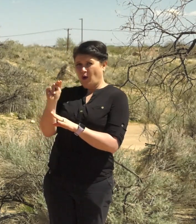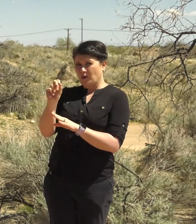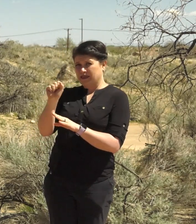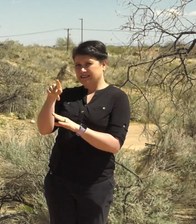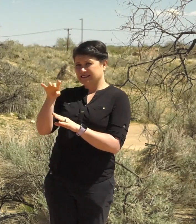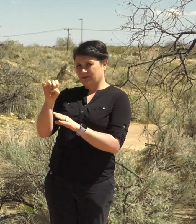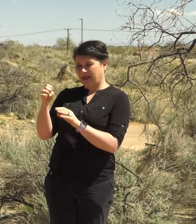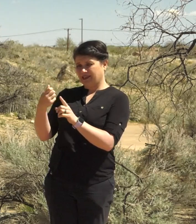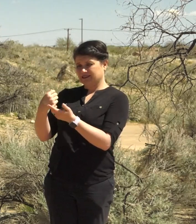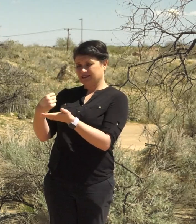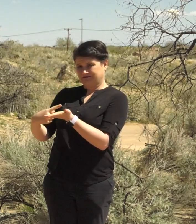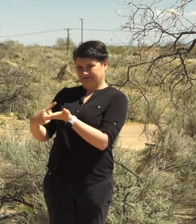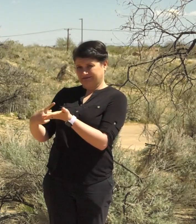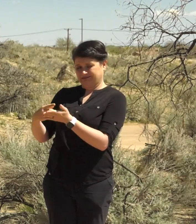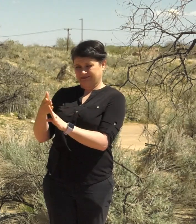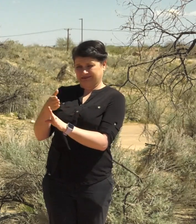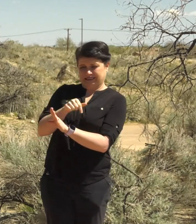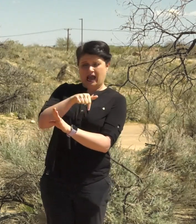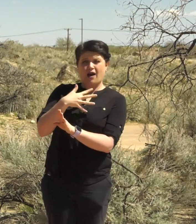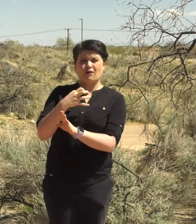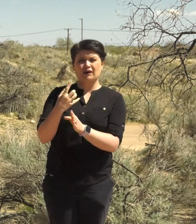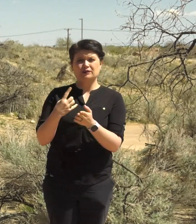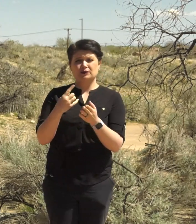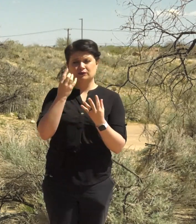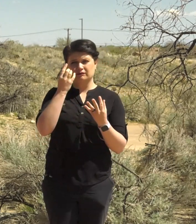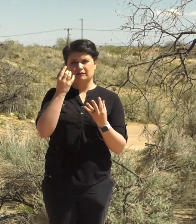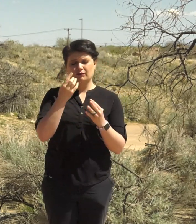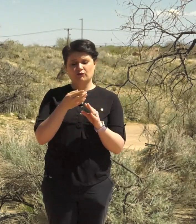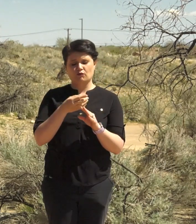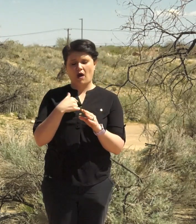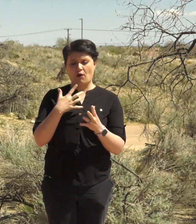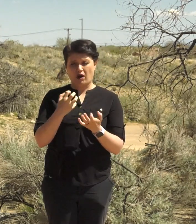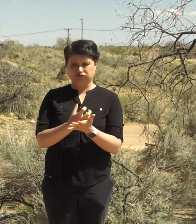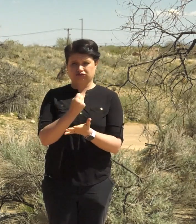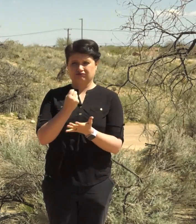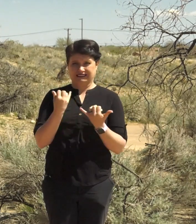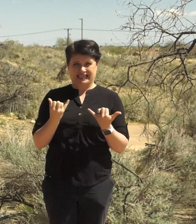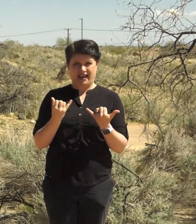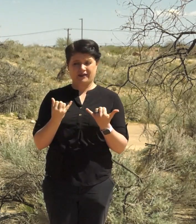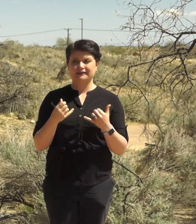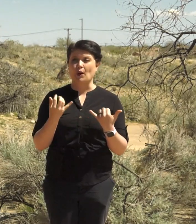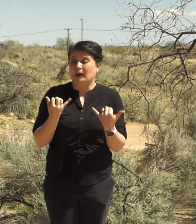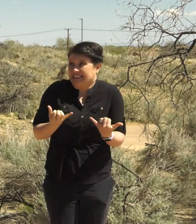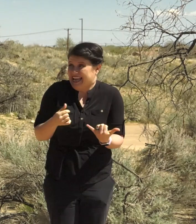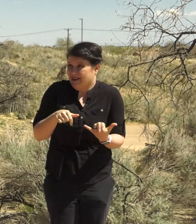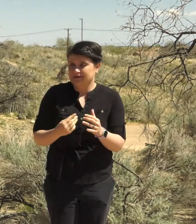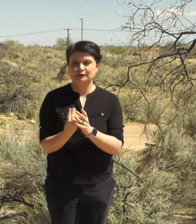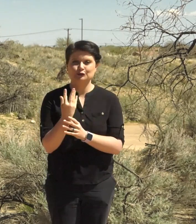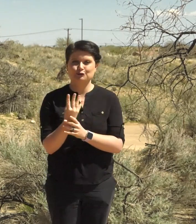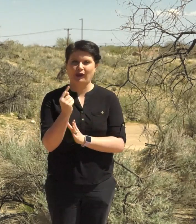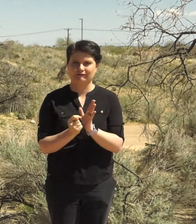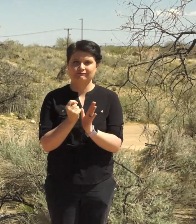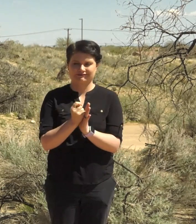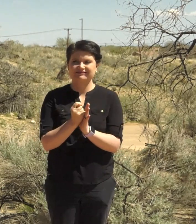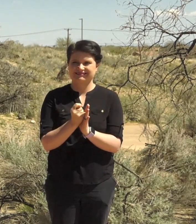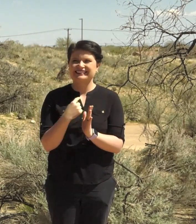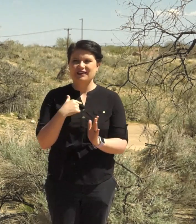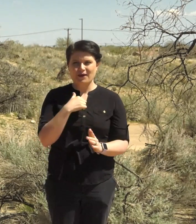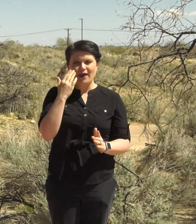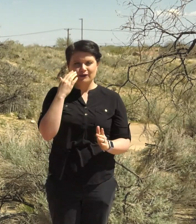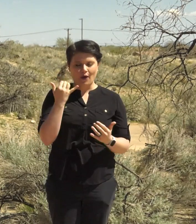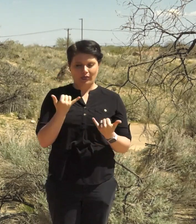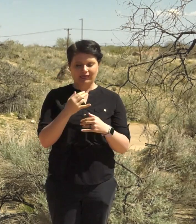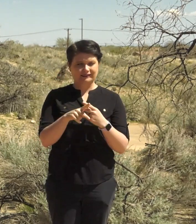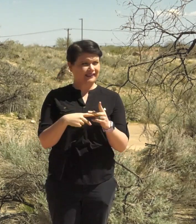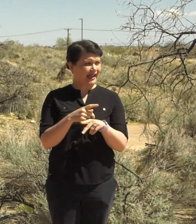space, and thinking about outdoors and recreation. Before we do that, it's spring. We know that even in these times,